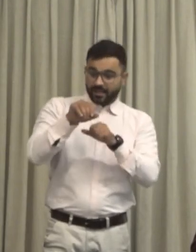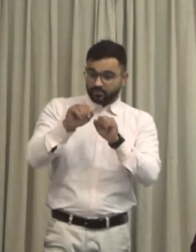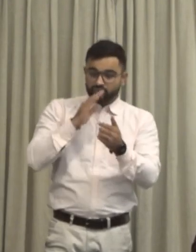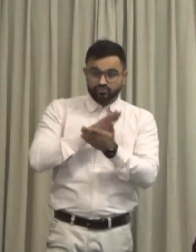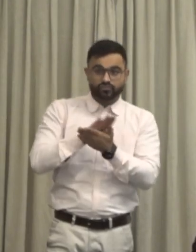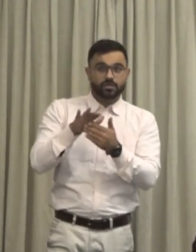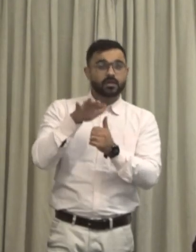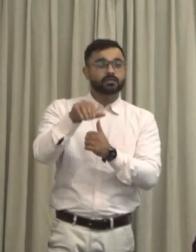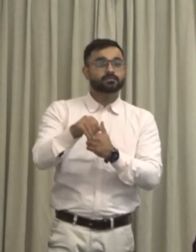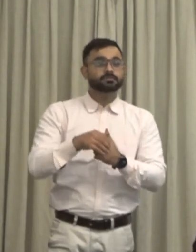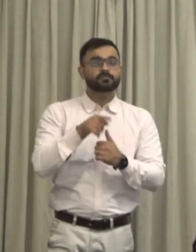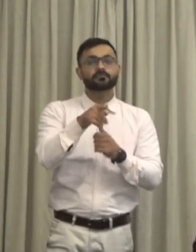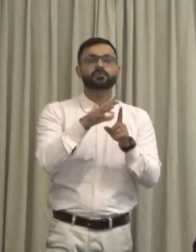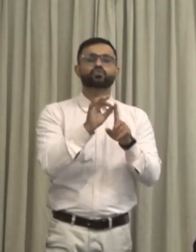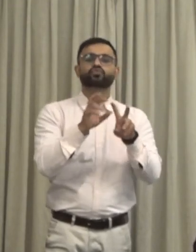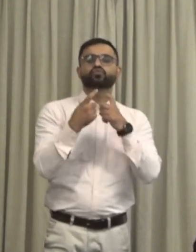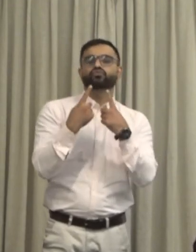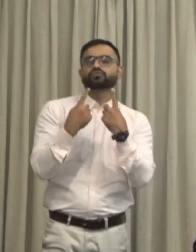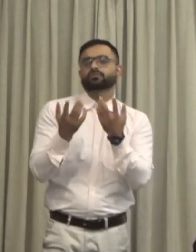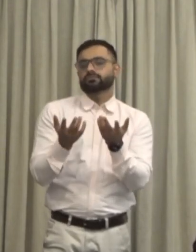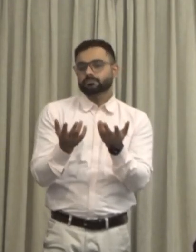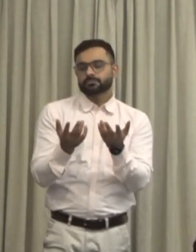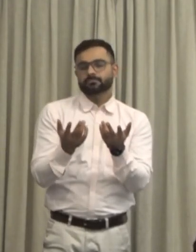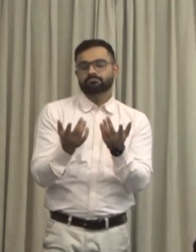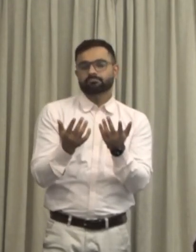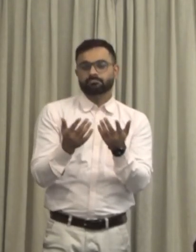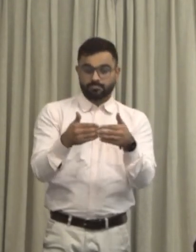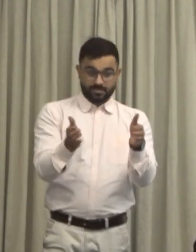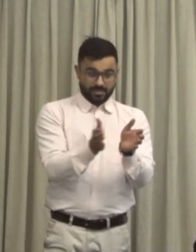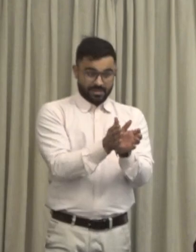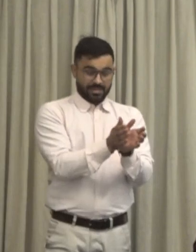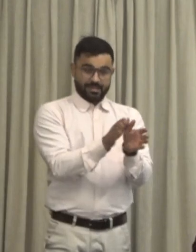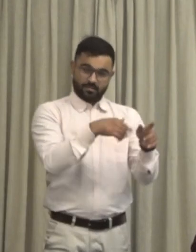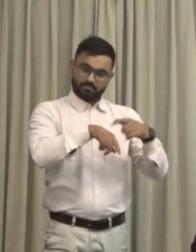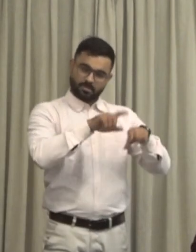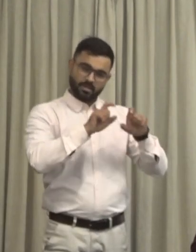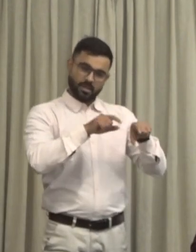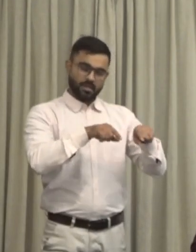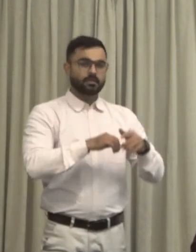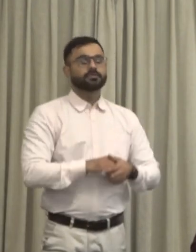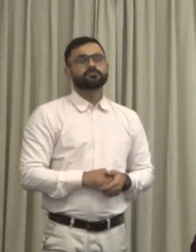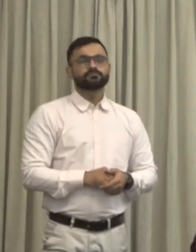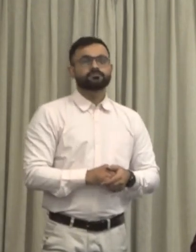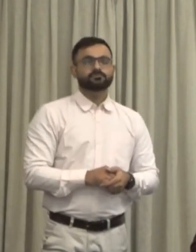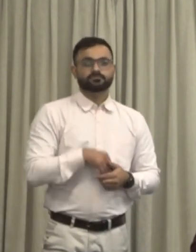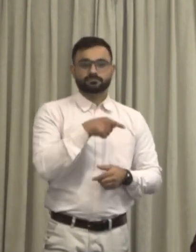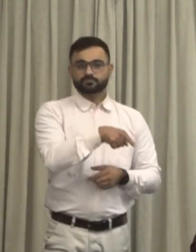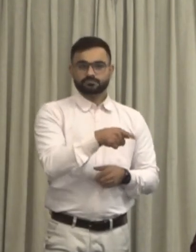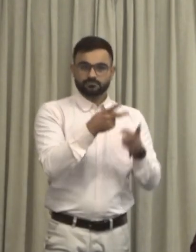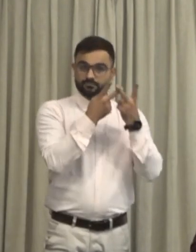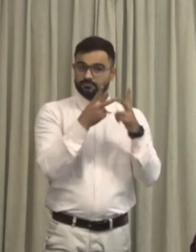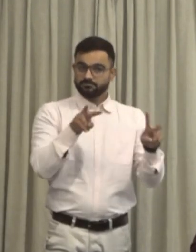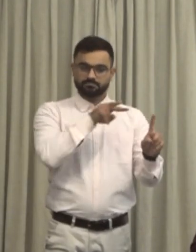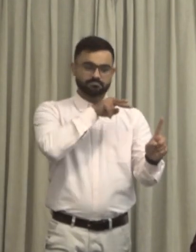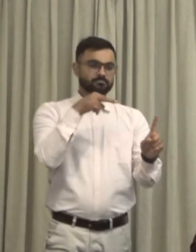partial access. You don't talk about community palliative care here. This is a different